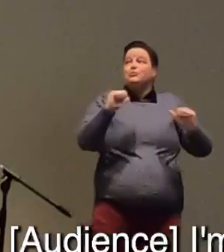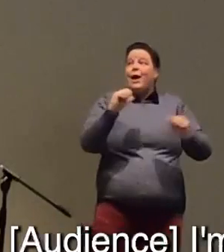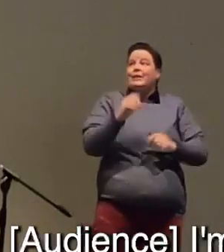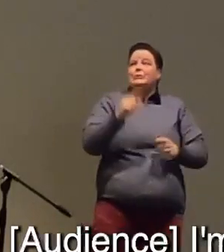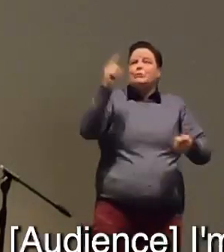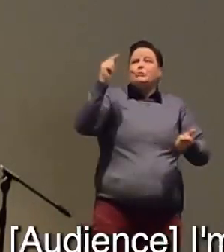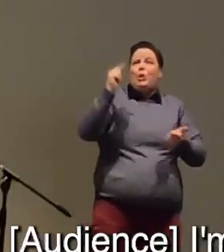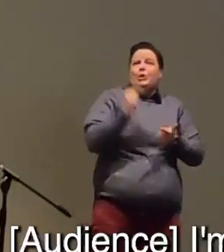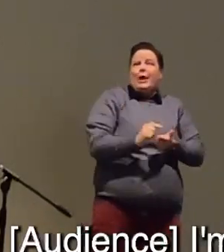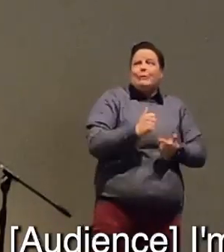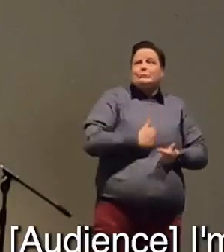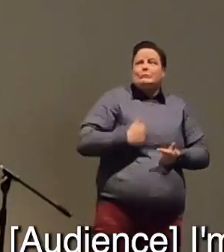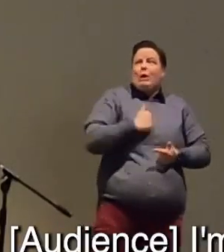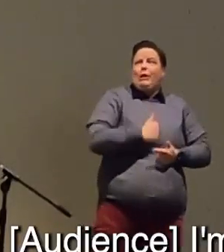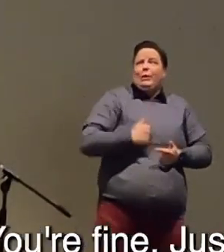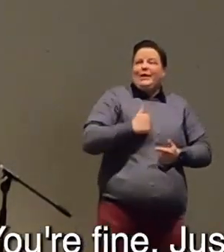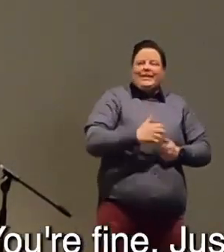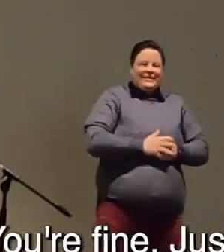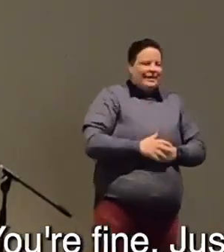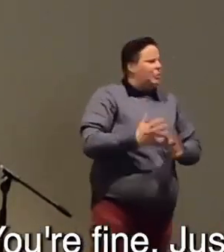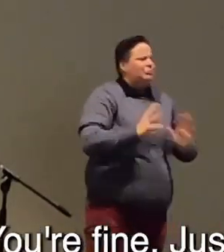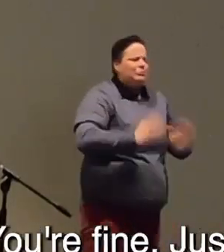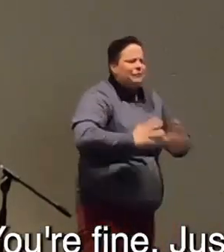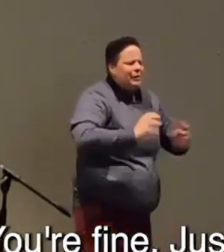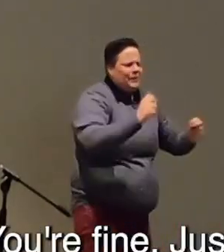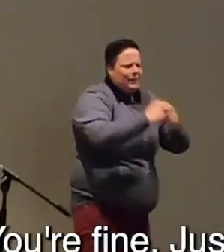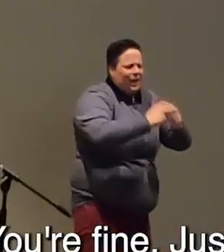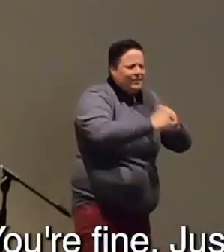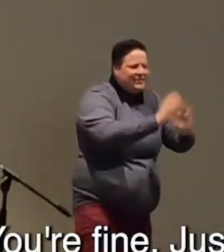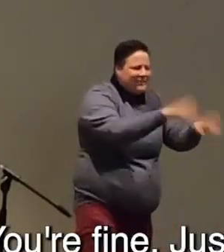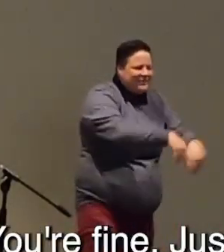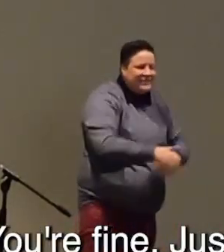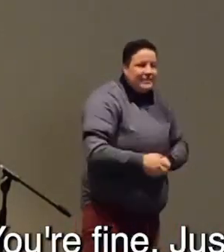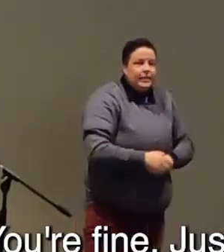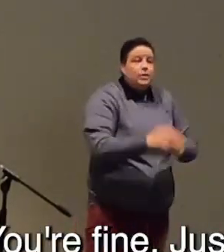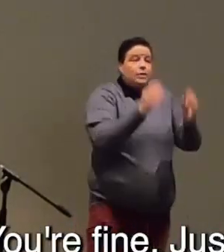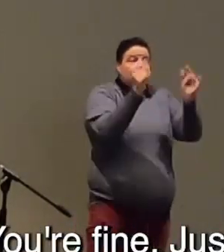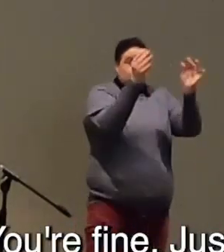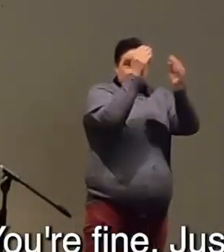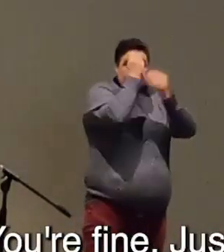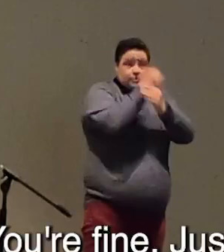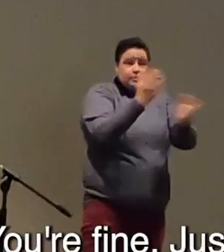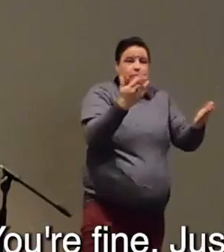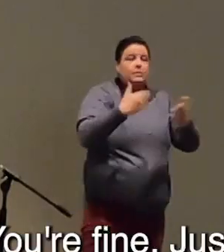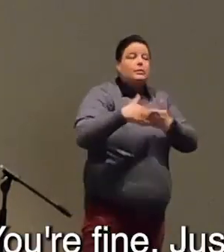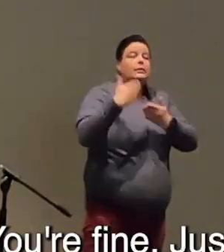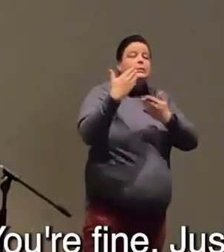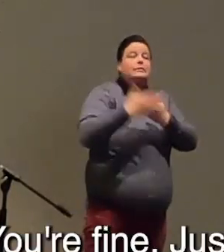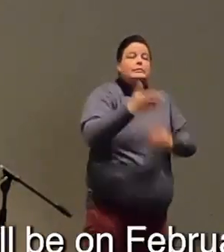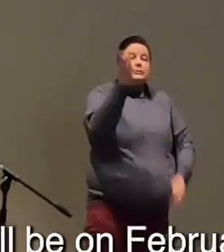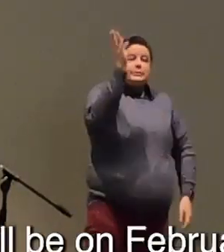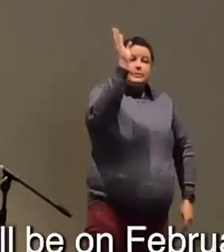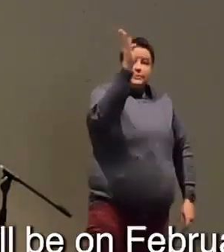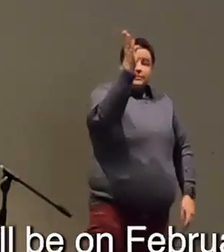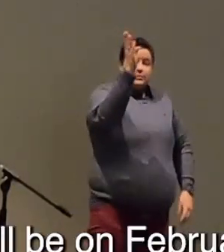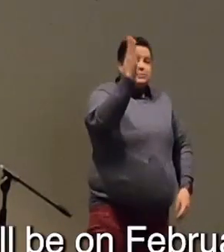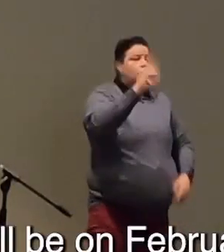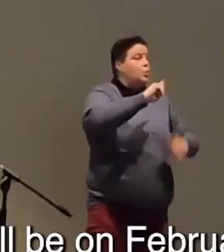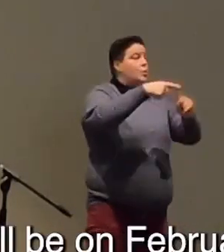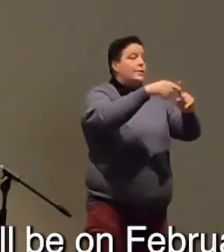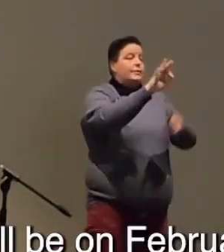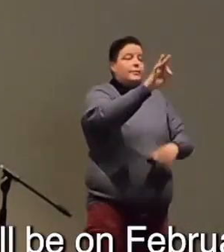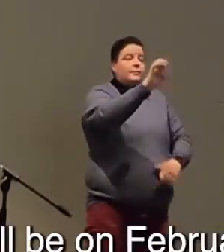turn it down. You're fine. Just a quick note for our next lecture, that it'll be on